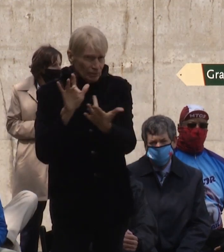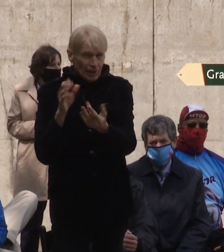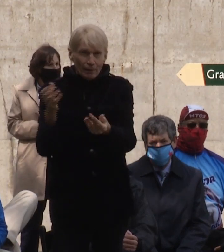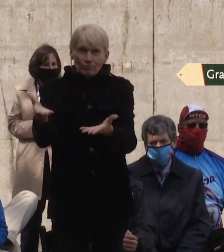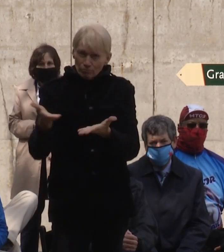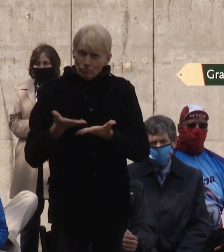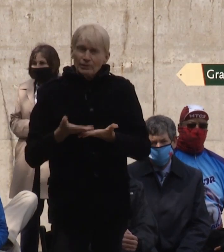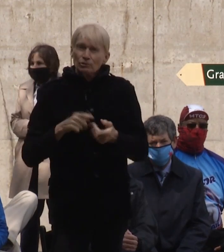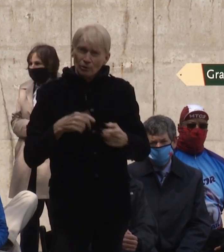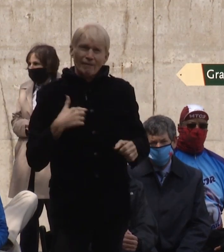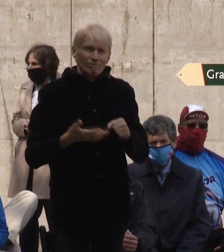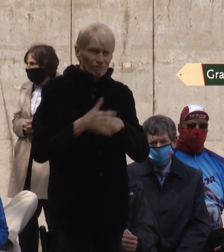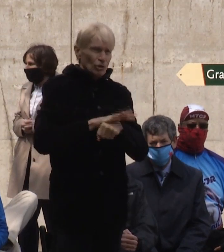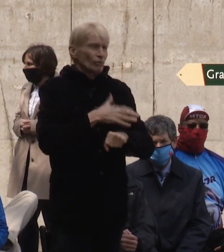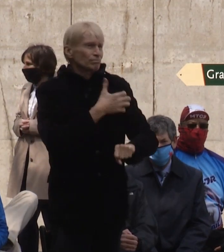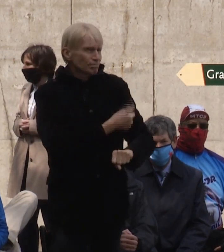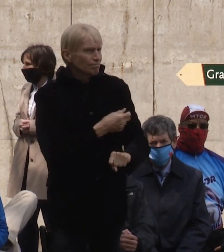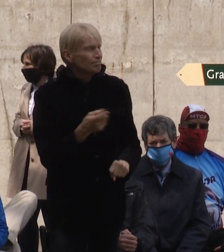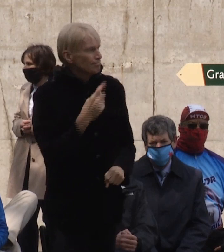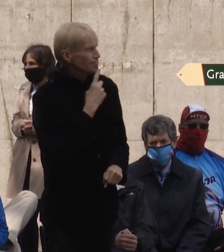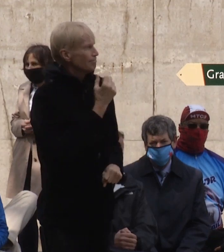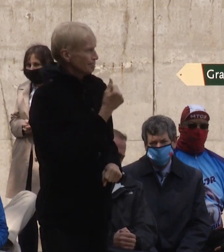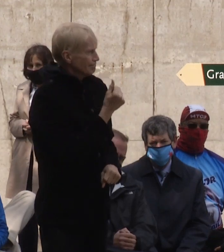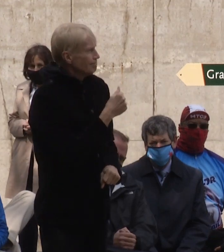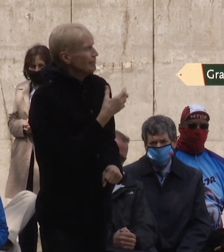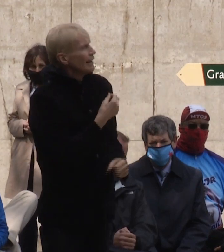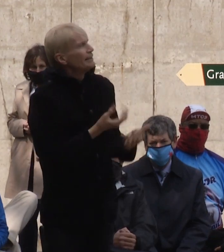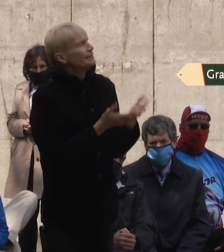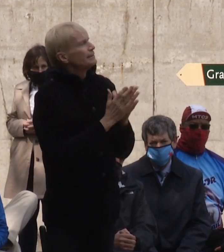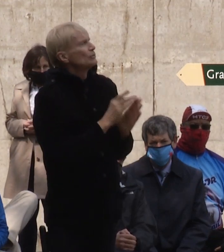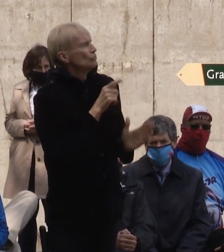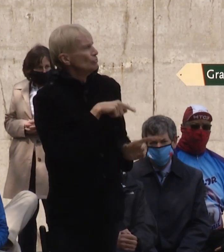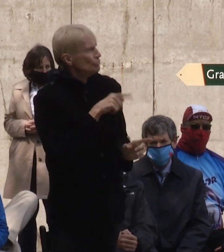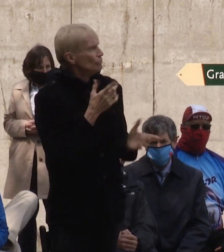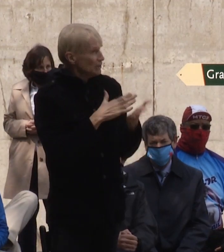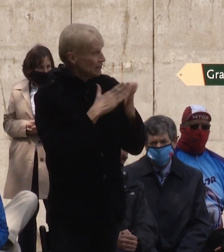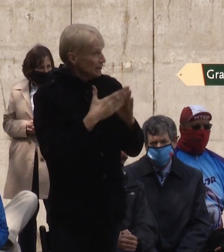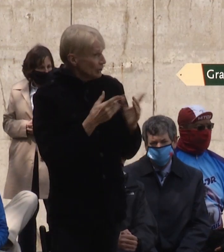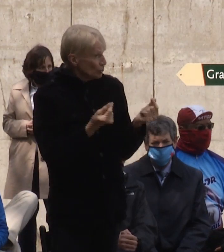with the vaccine. Absolutely. And just to follow up, is the city doing